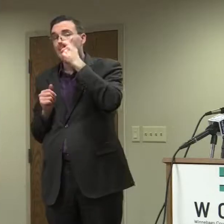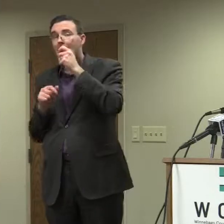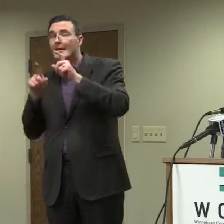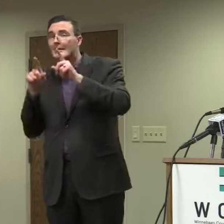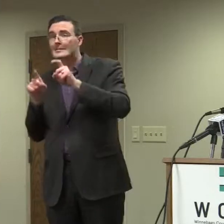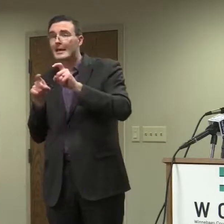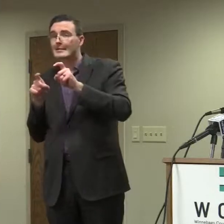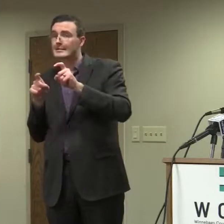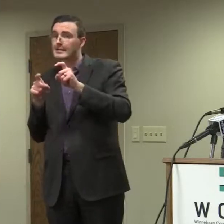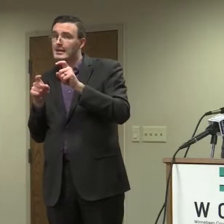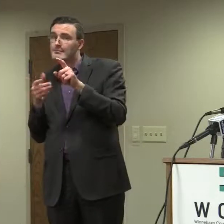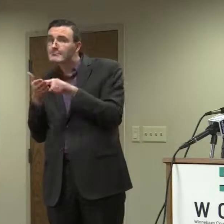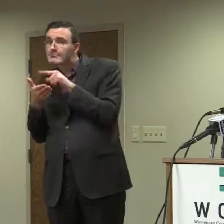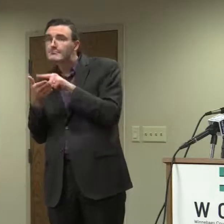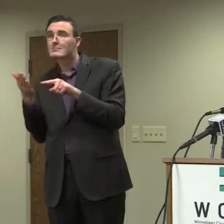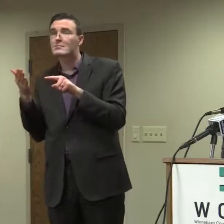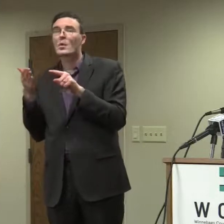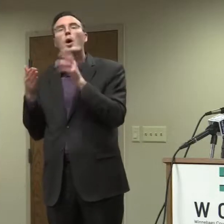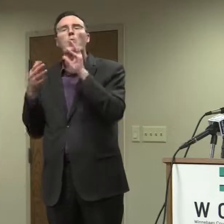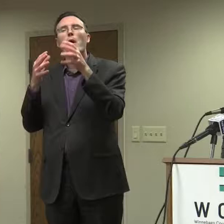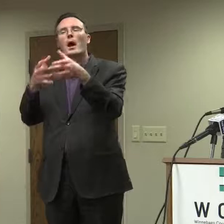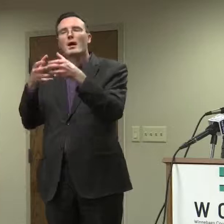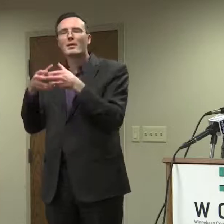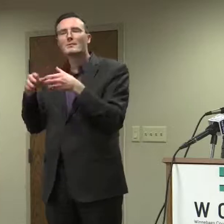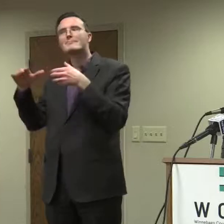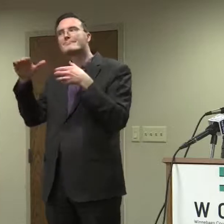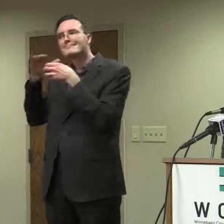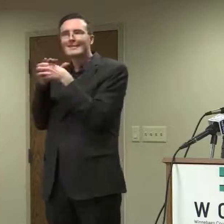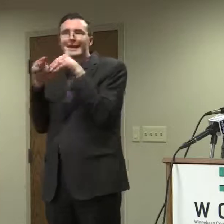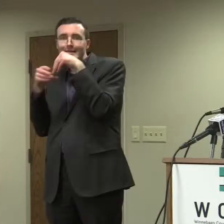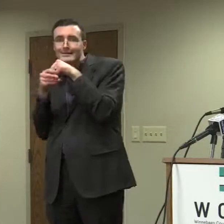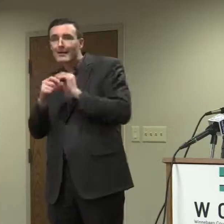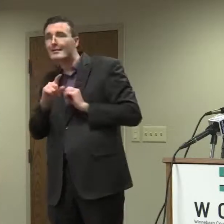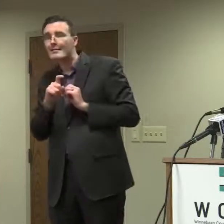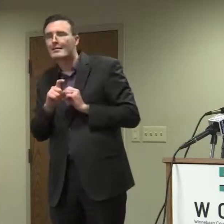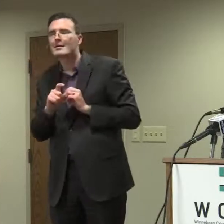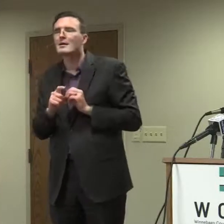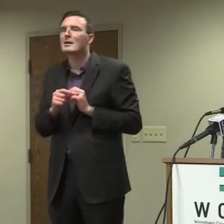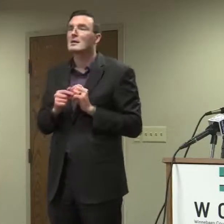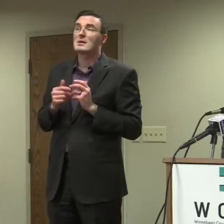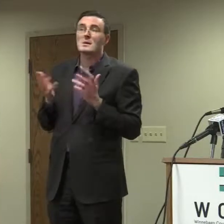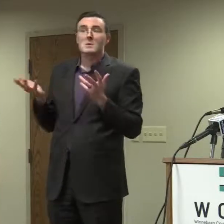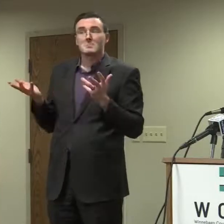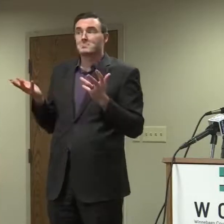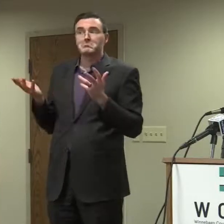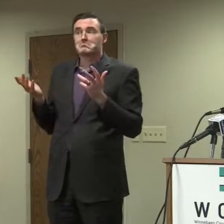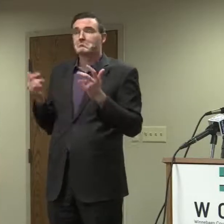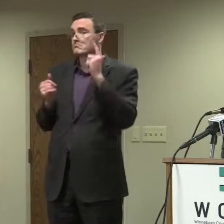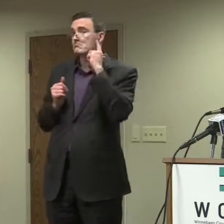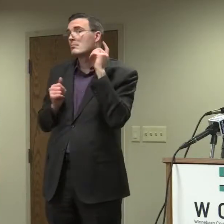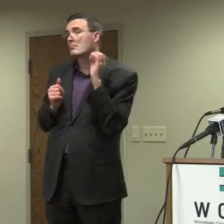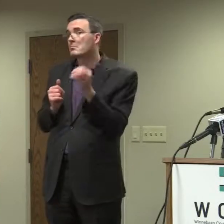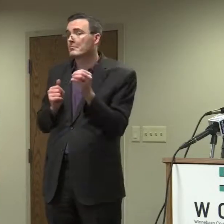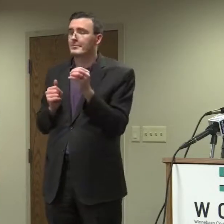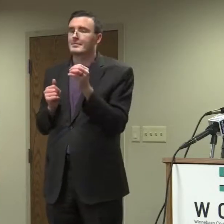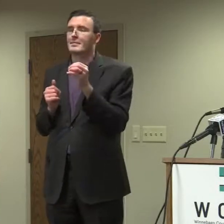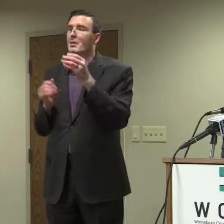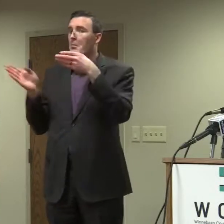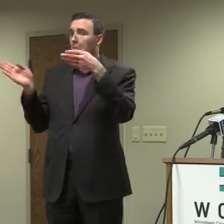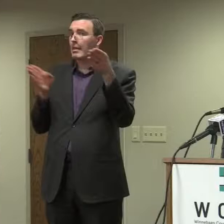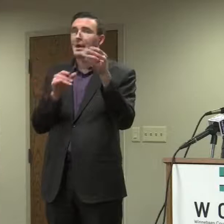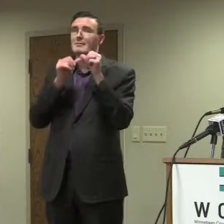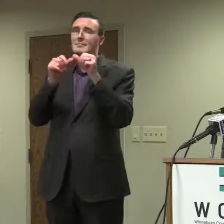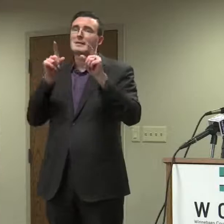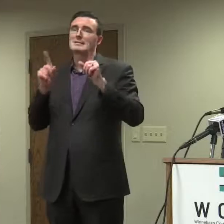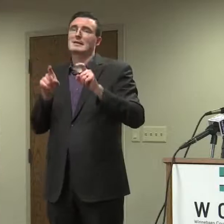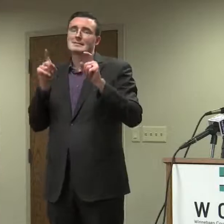indoors? We are not aware that that is going to be done, that they are continuing to test. I think, again, most of